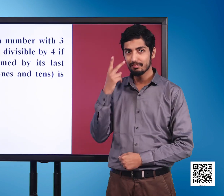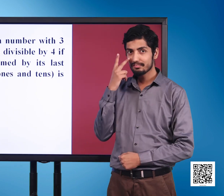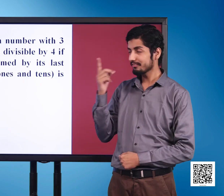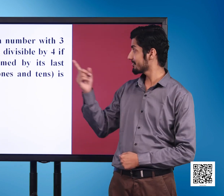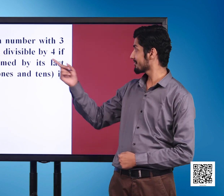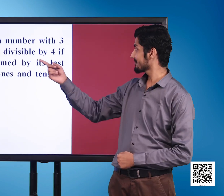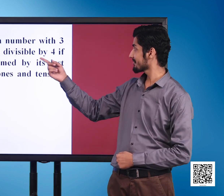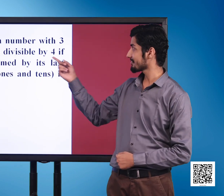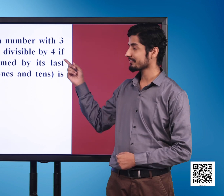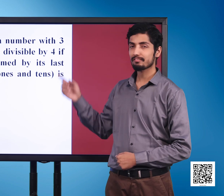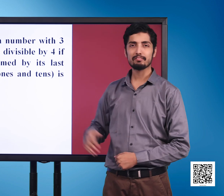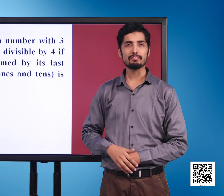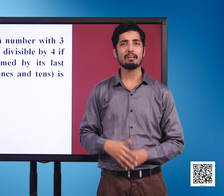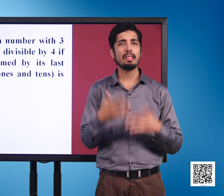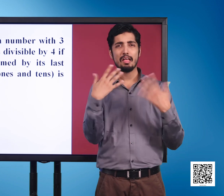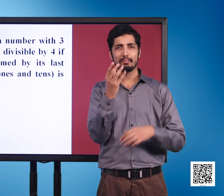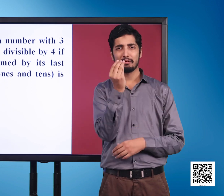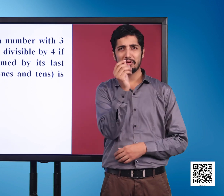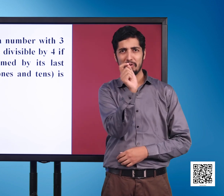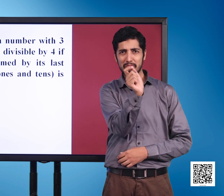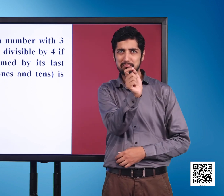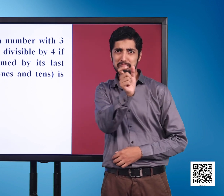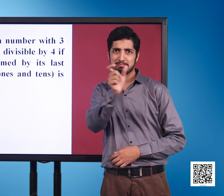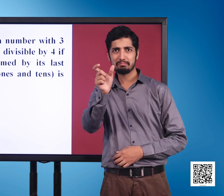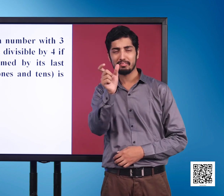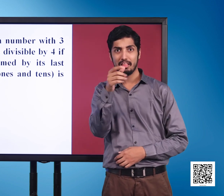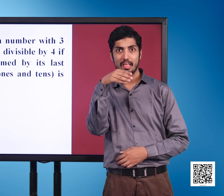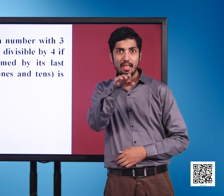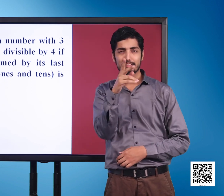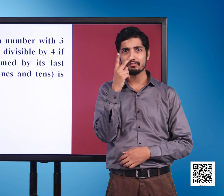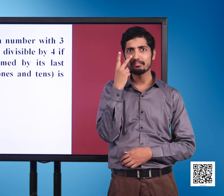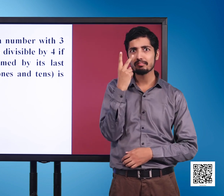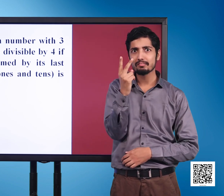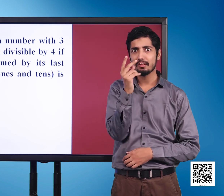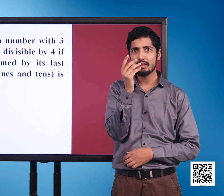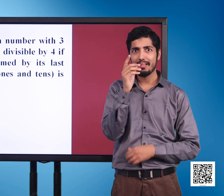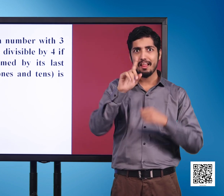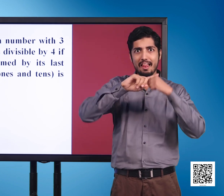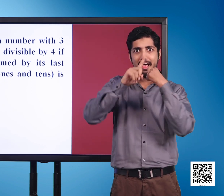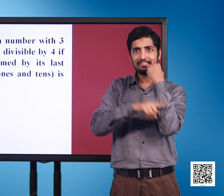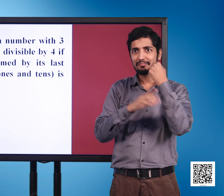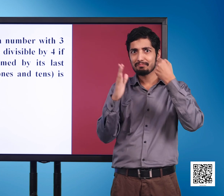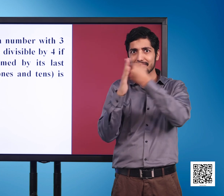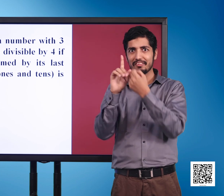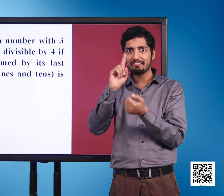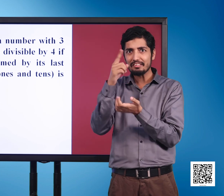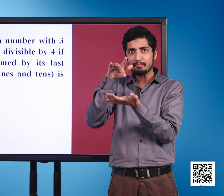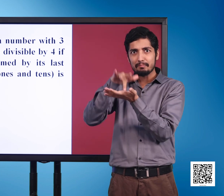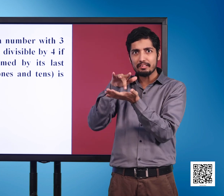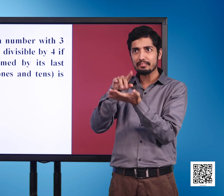So we see that a number with 3 or more digits is divisible by 4 if the number formed by